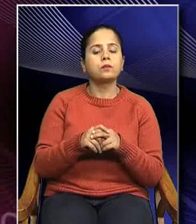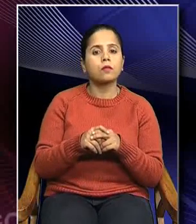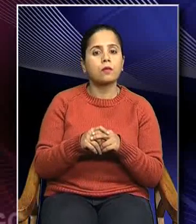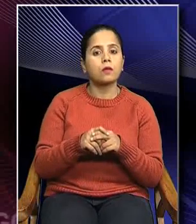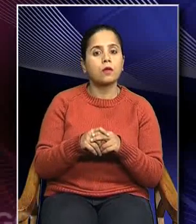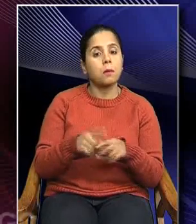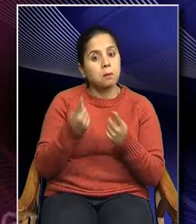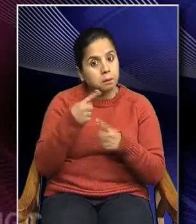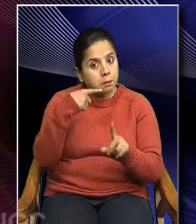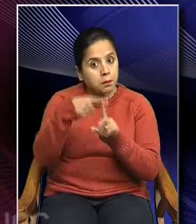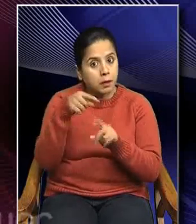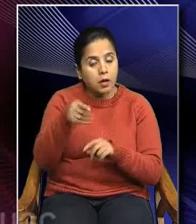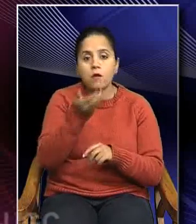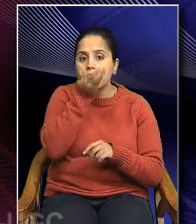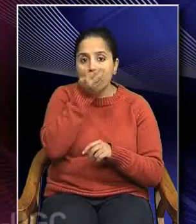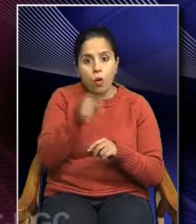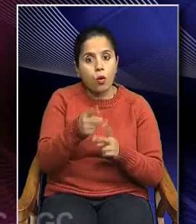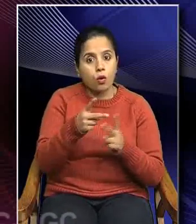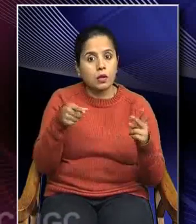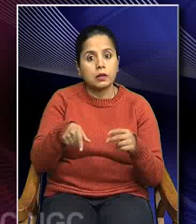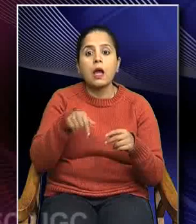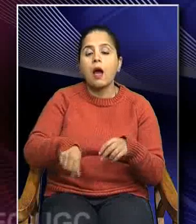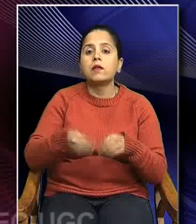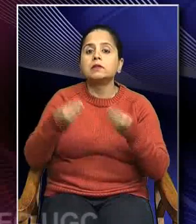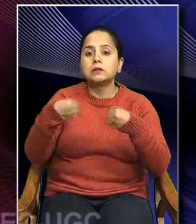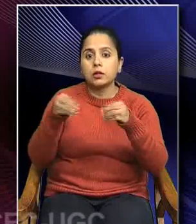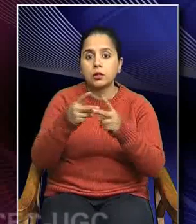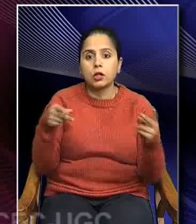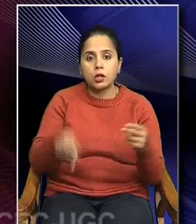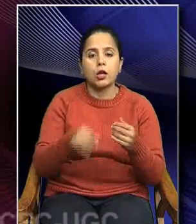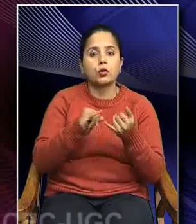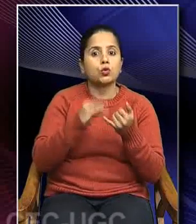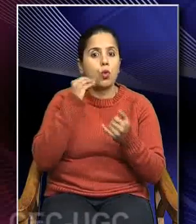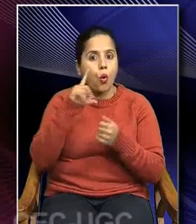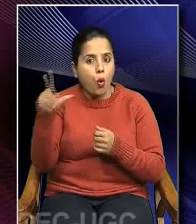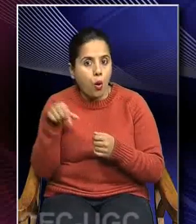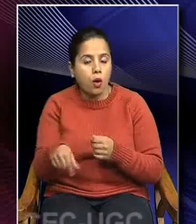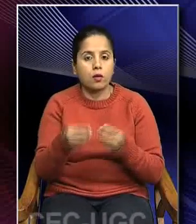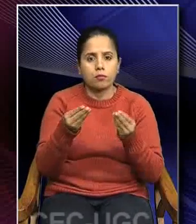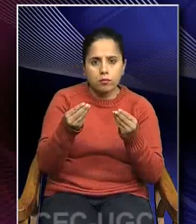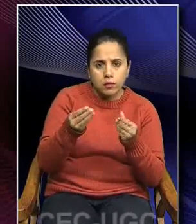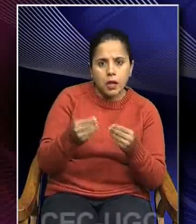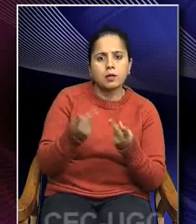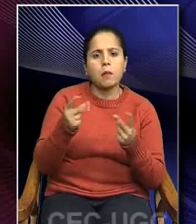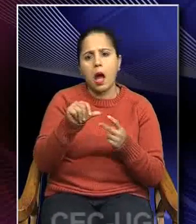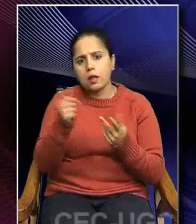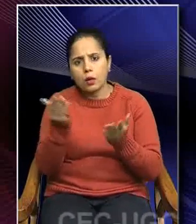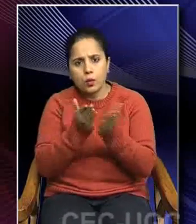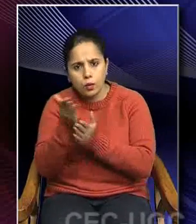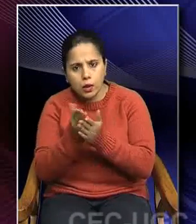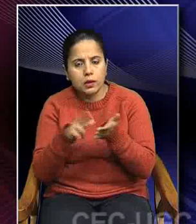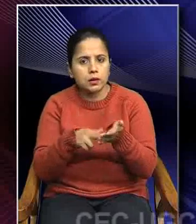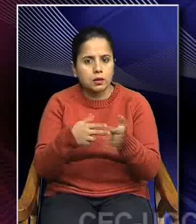And this water is supplied to the soil through some means or the other, by natural